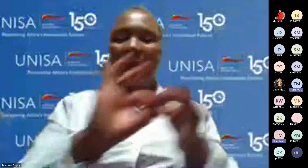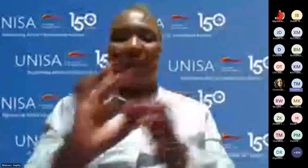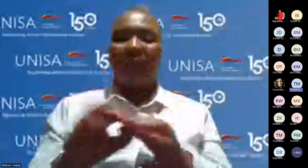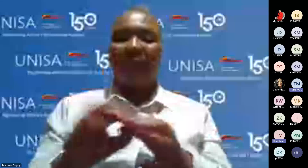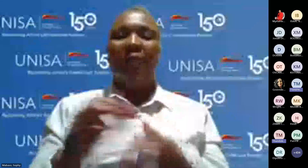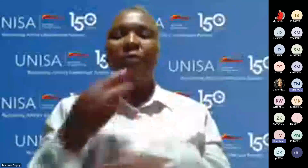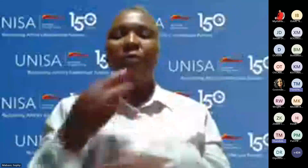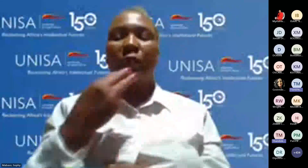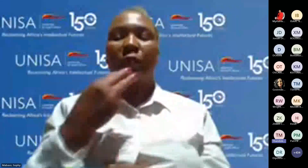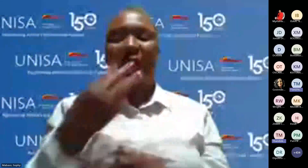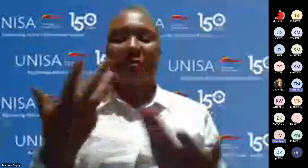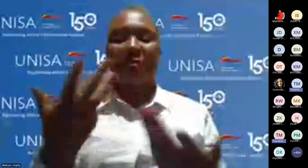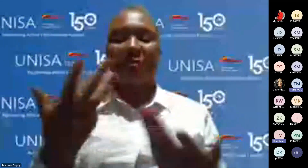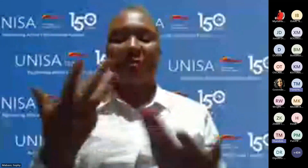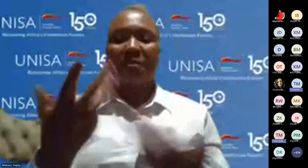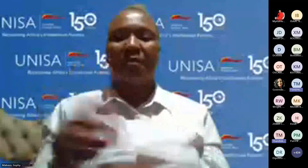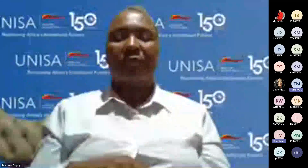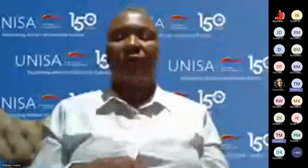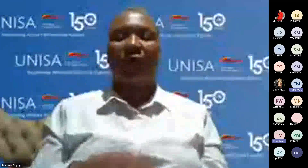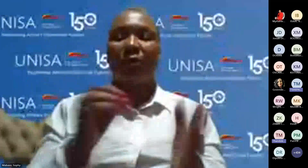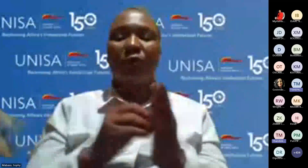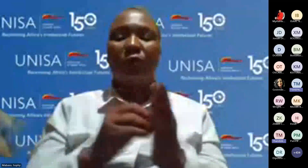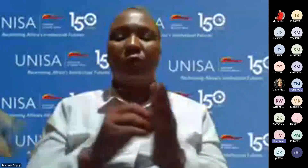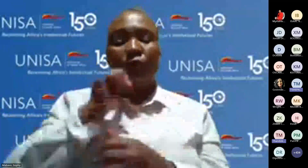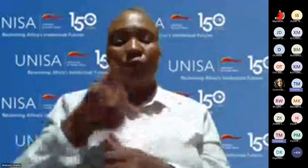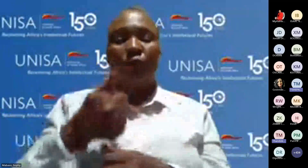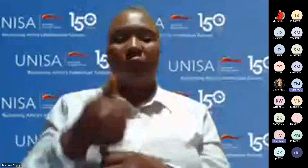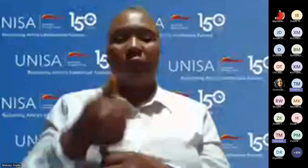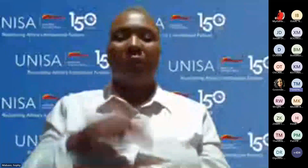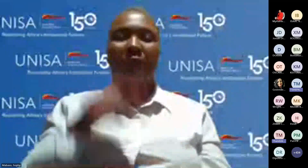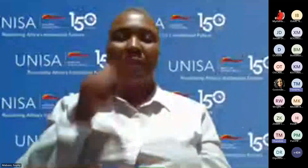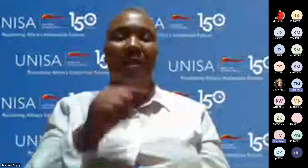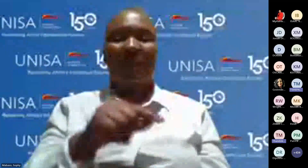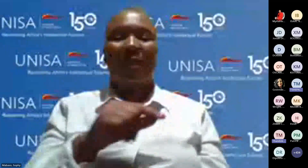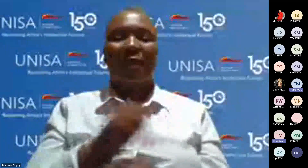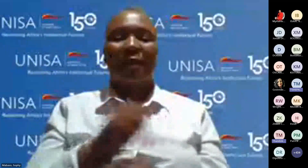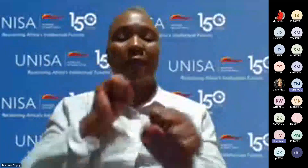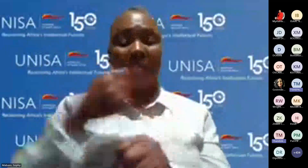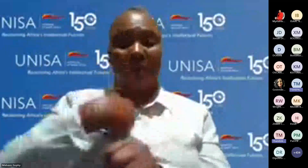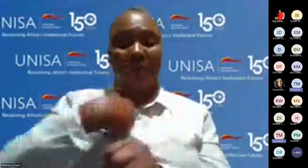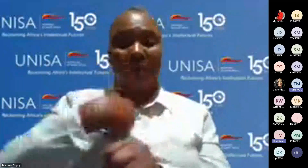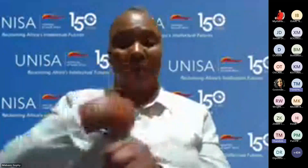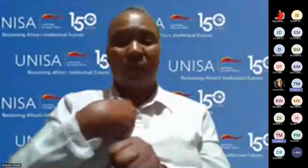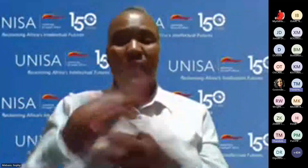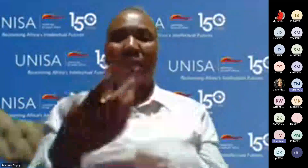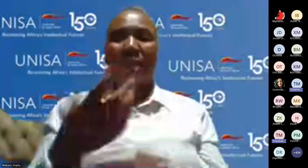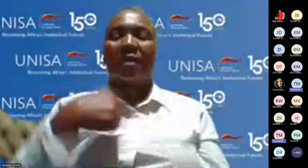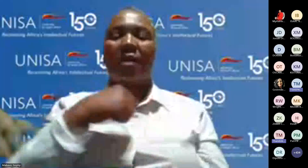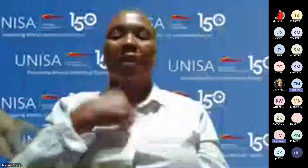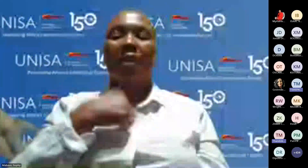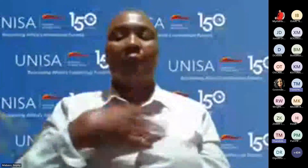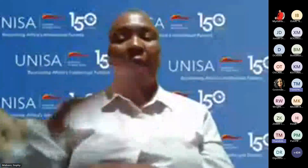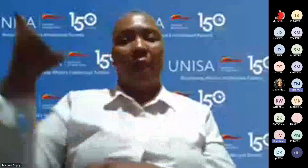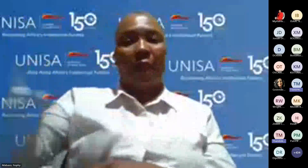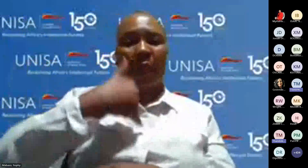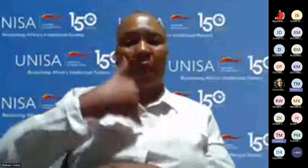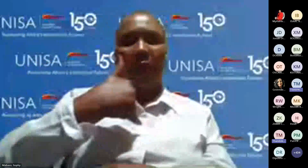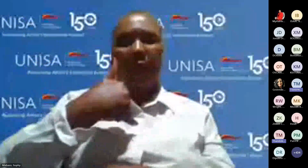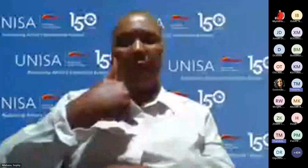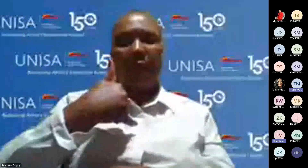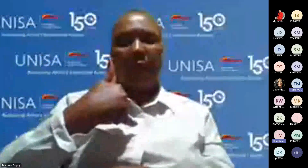have booked out for tomorrow. Would that affect me? If a phone call comes in, then